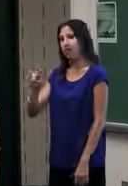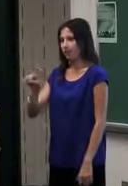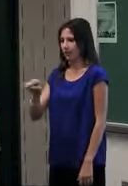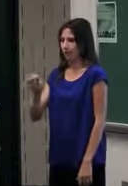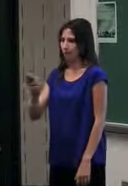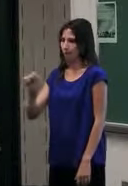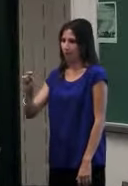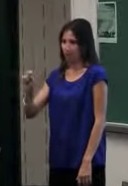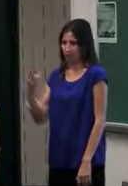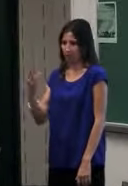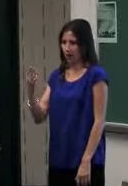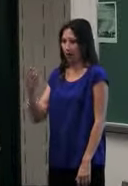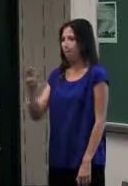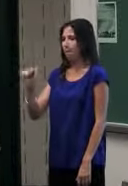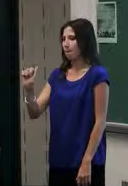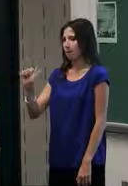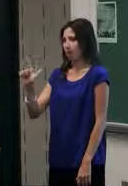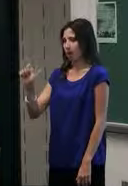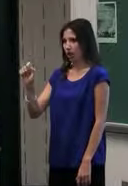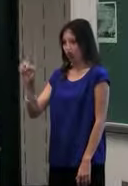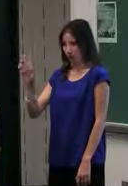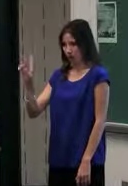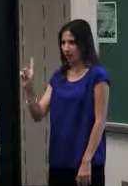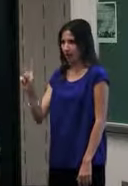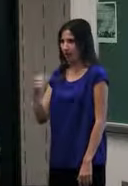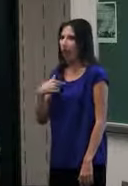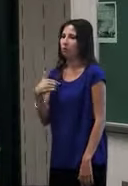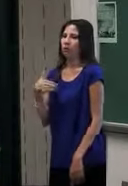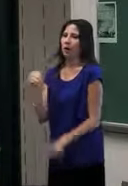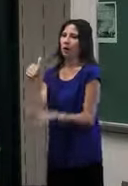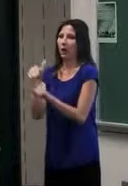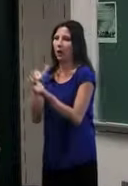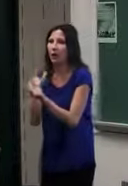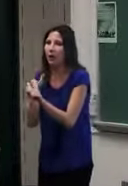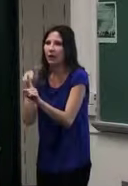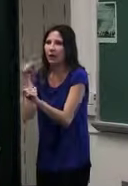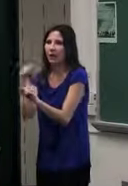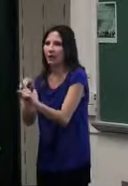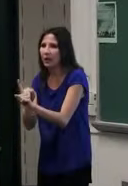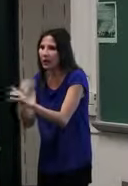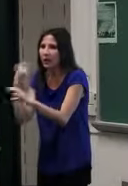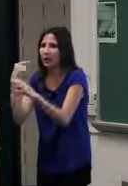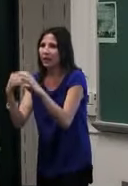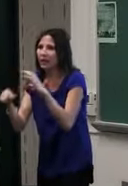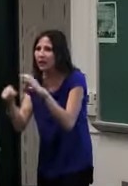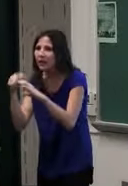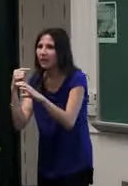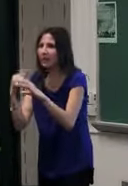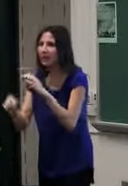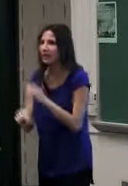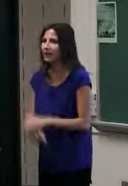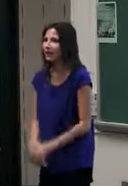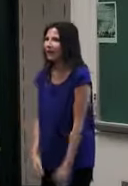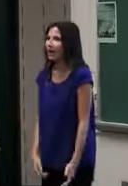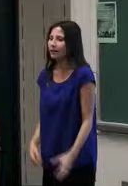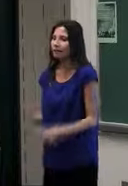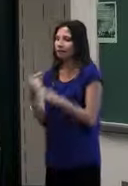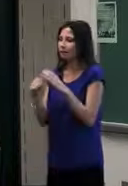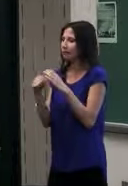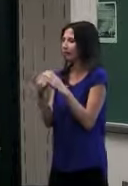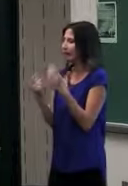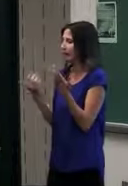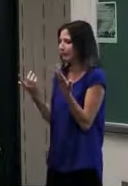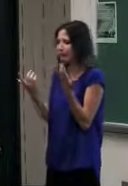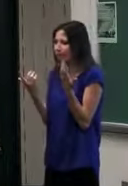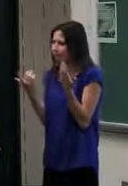Ballard. And I was really, really annoying about everything. You know, I think I must have emailed her